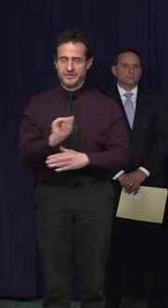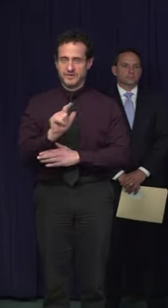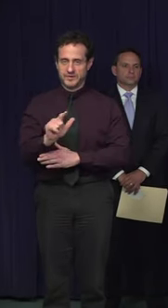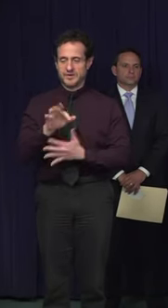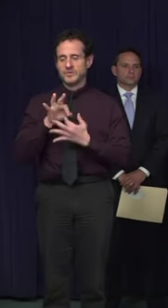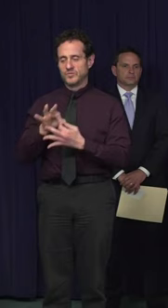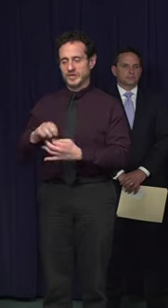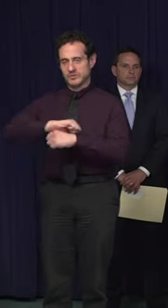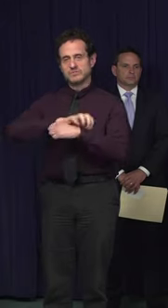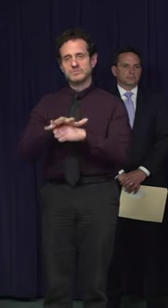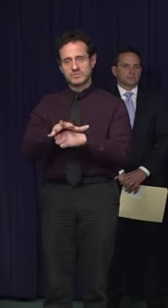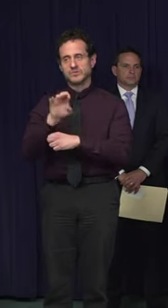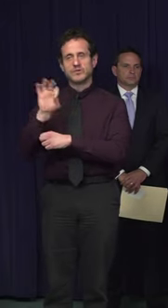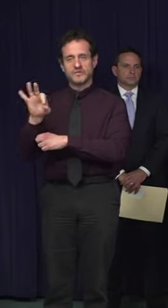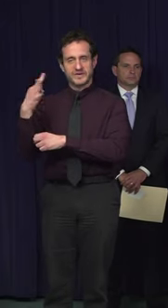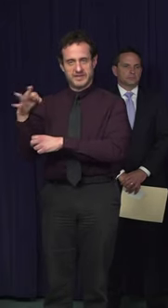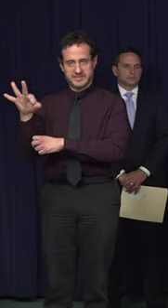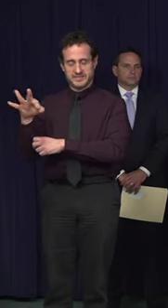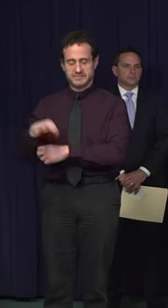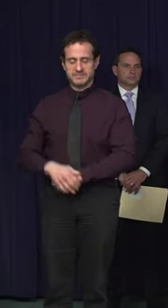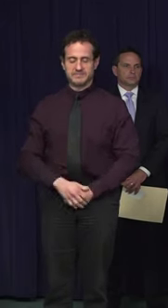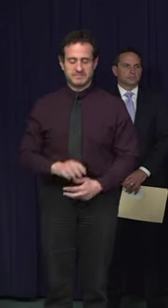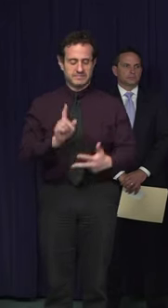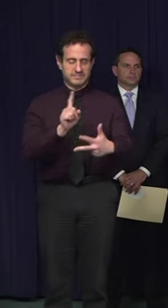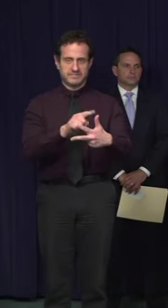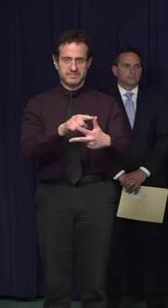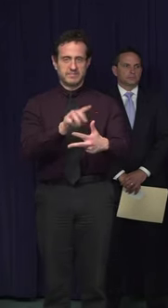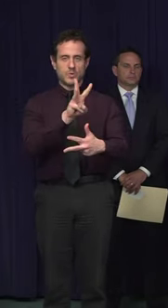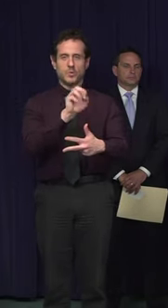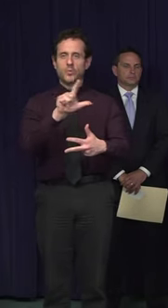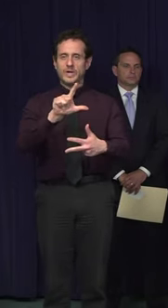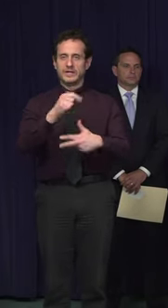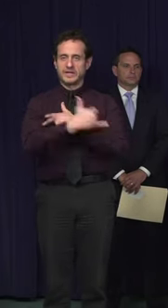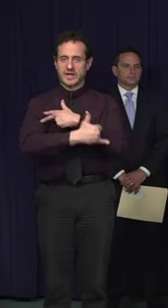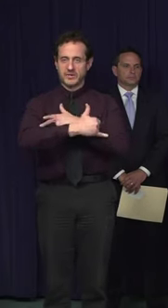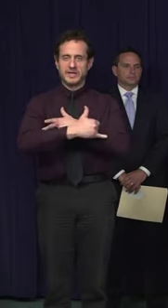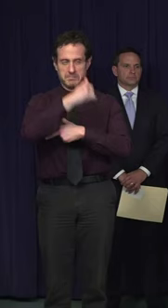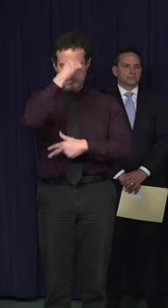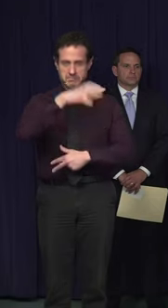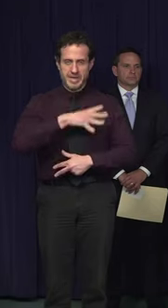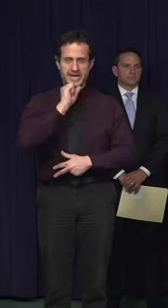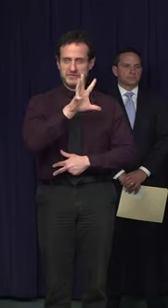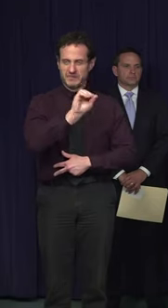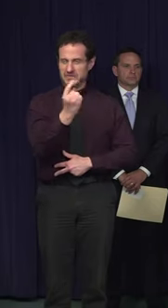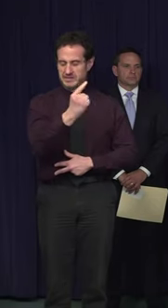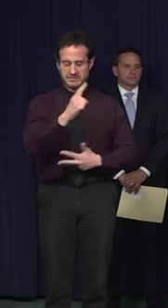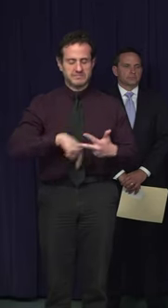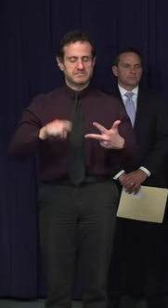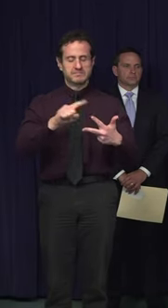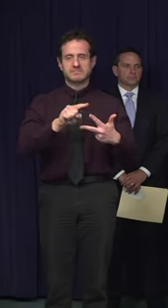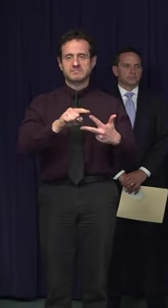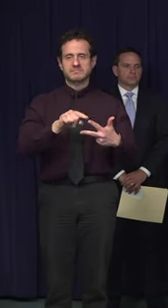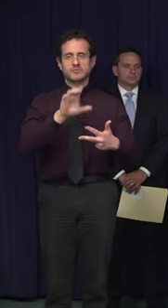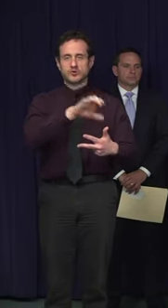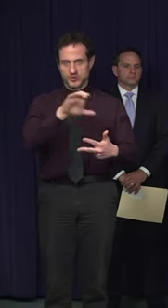with COVID-19. One was a Will County resident in his 50s, a second, a